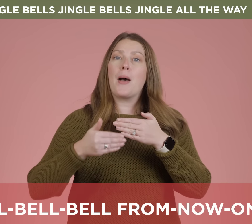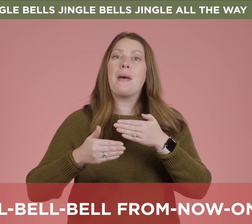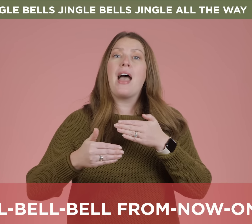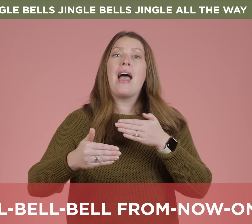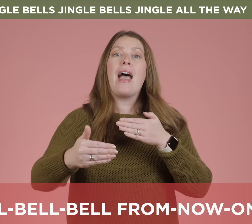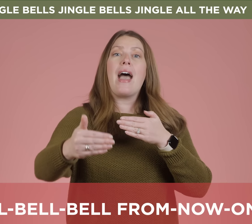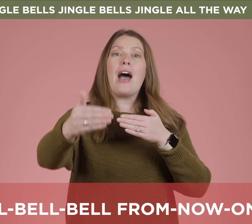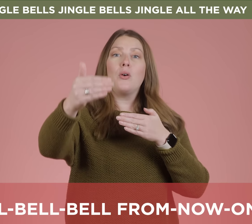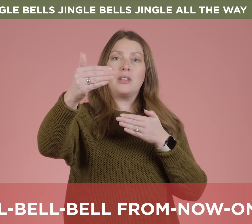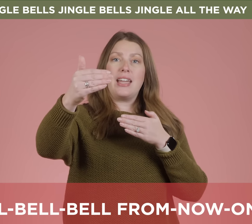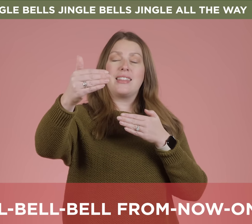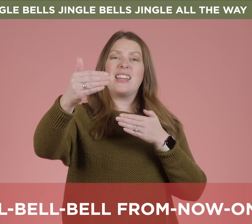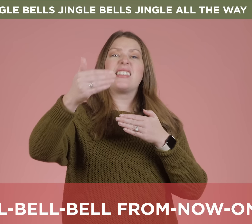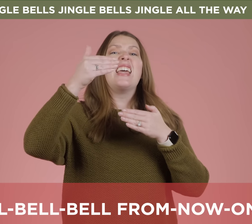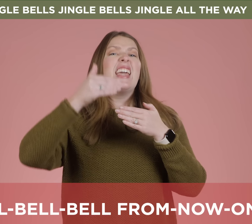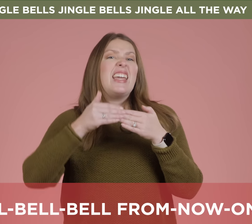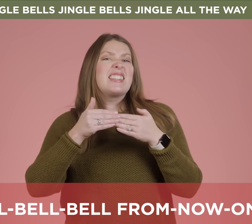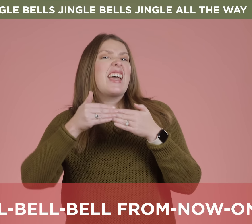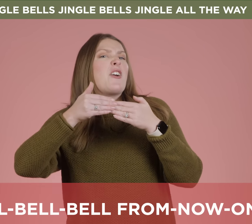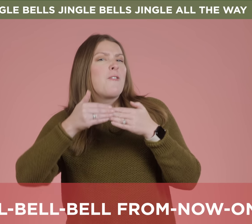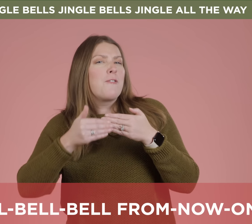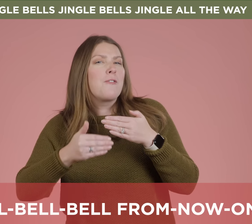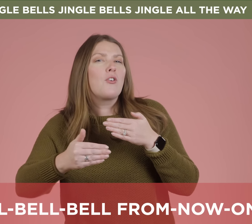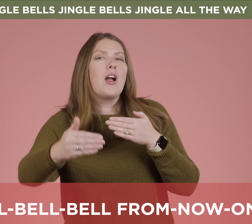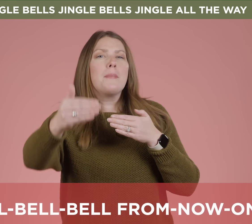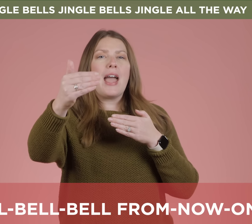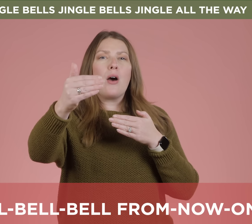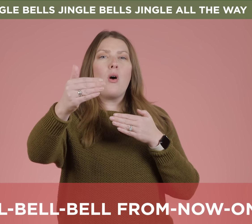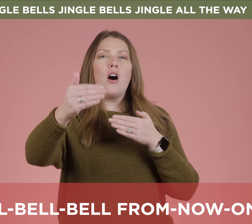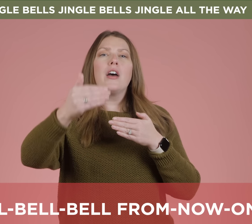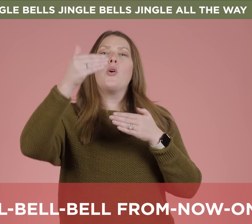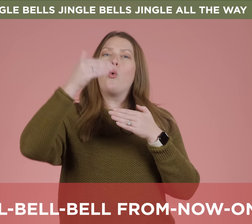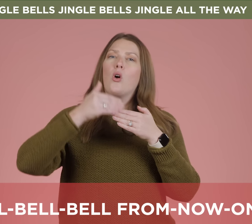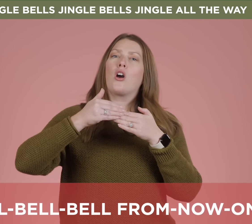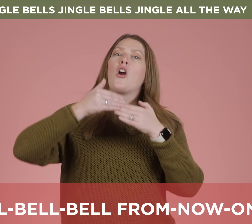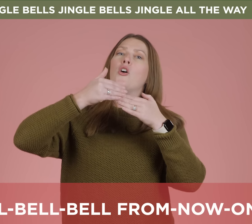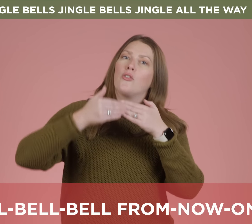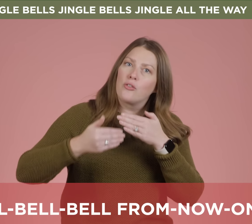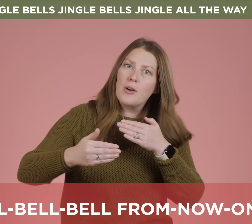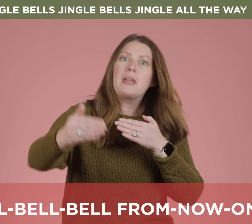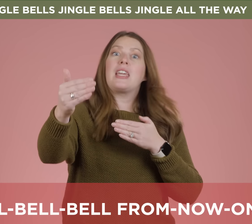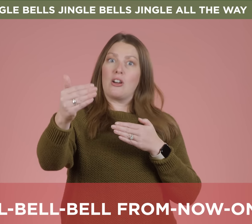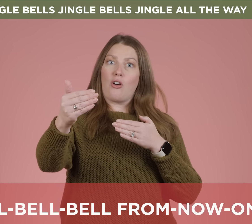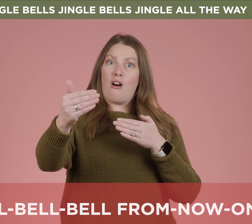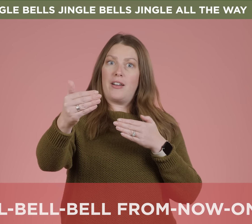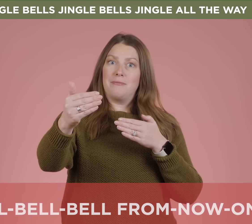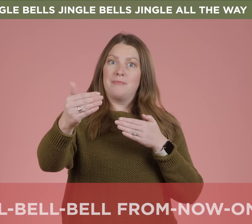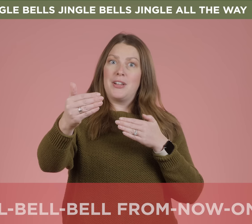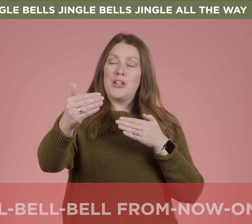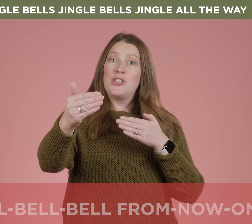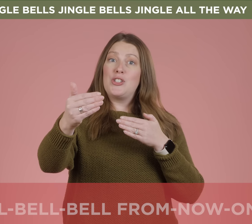come out like this. It's like from now on or from here on.